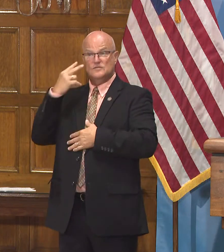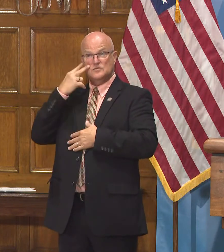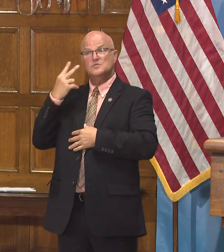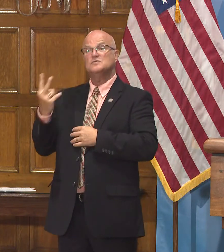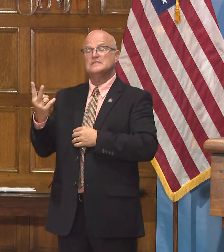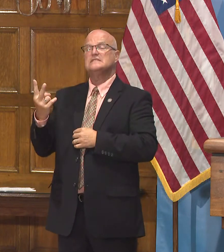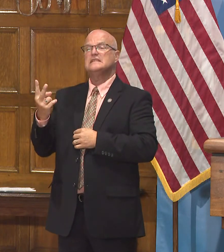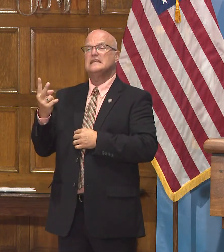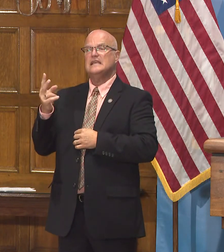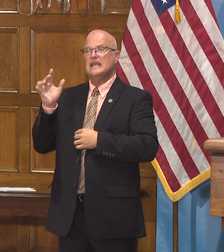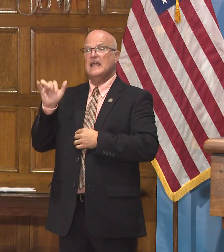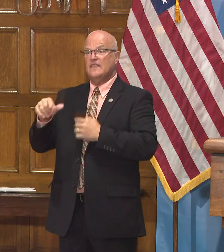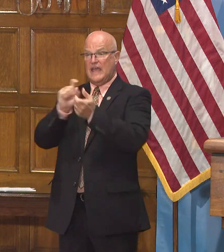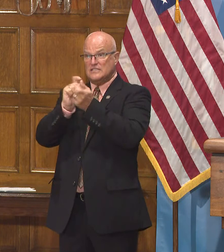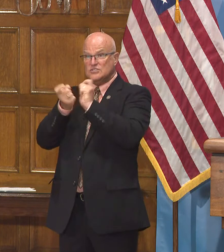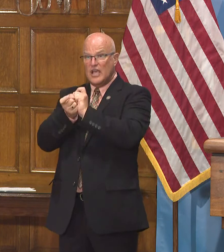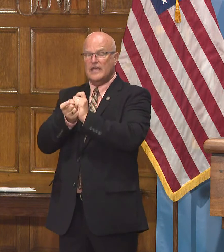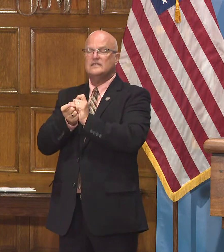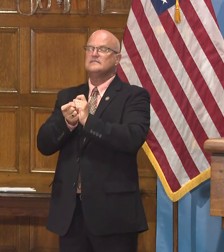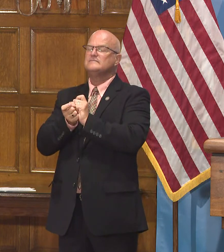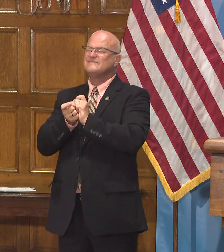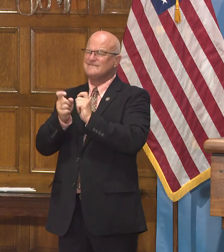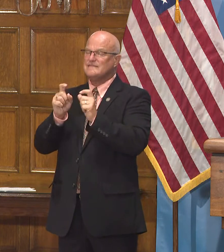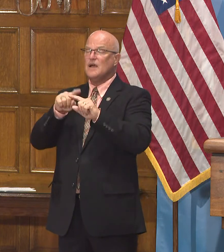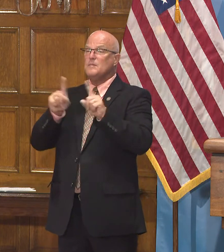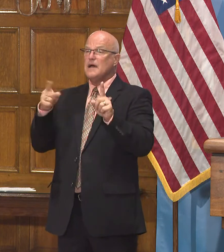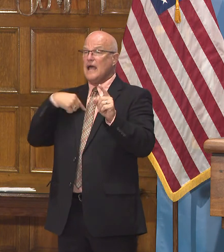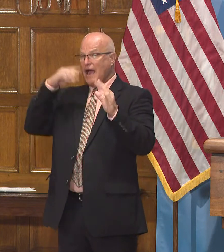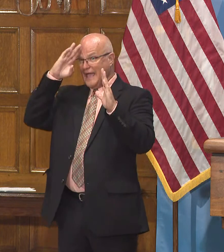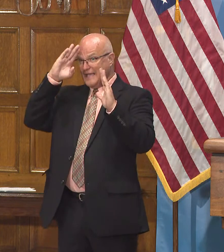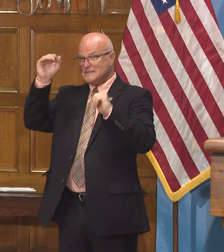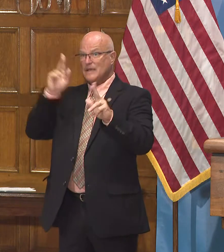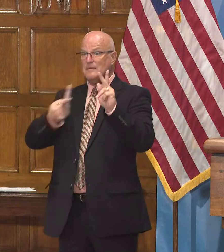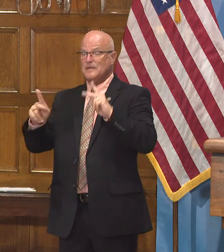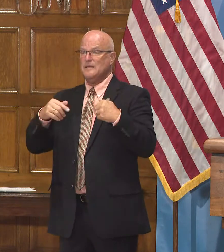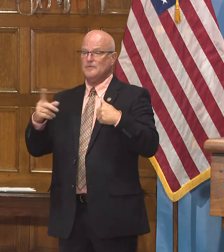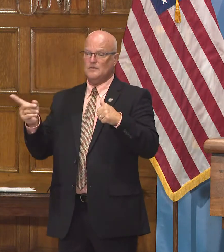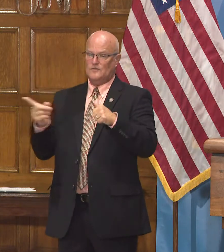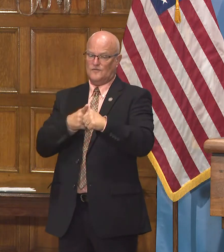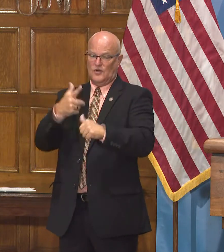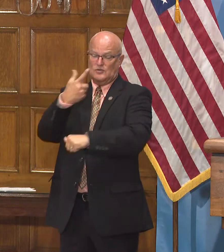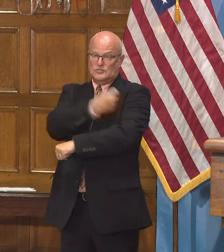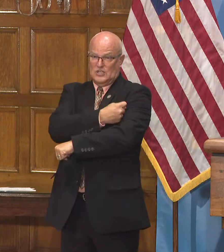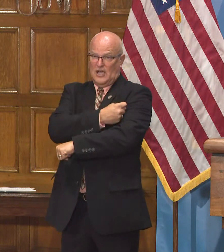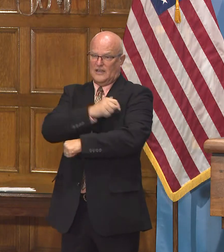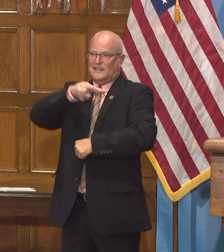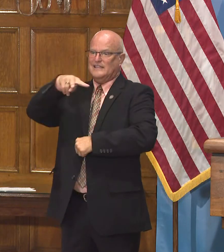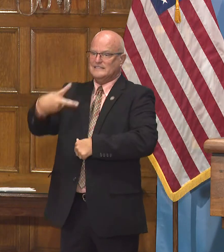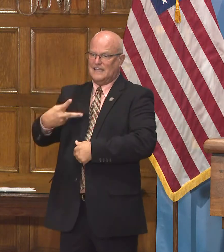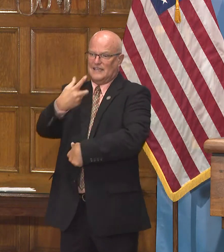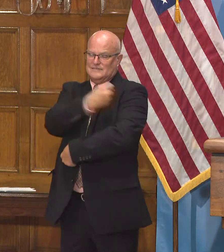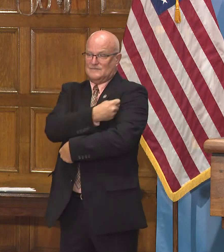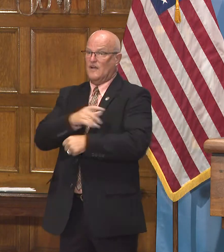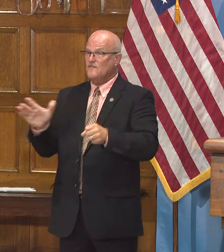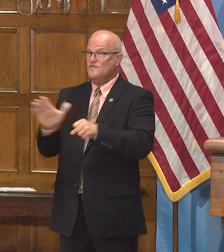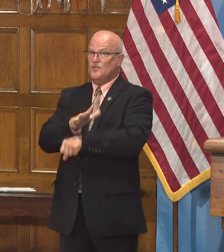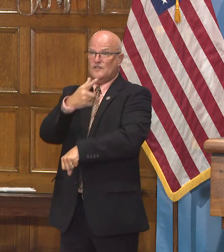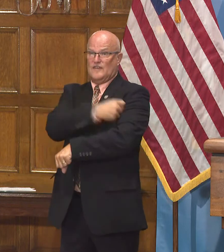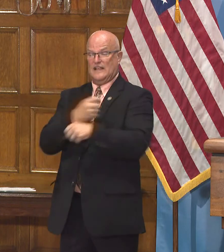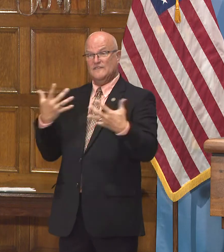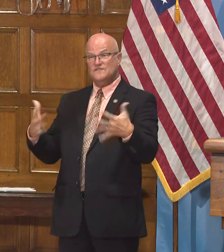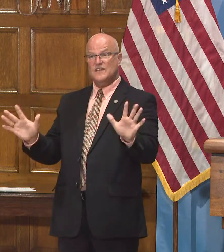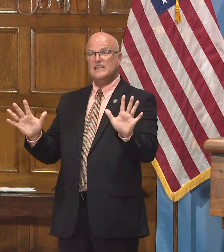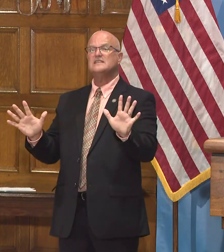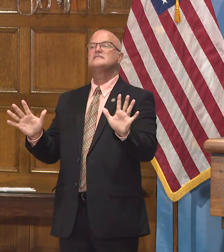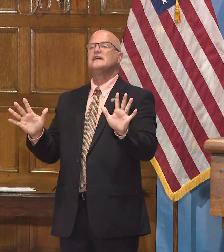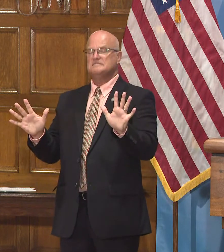see that change, but I expect everybody who got their first dose or their second dose have been fully vaccinated,